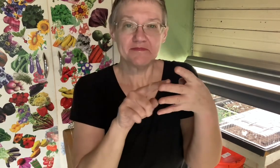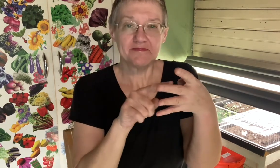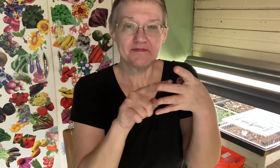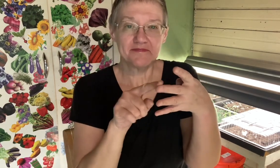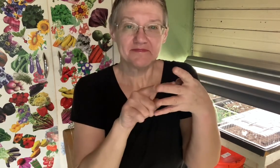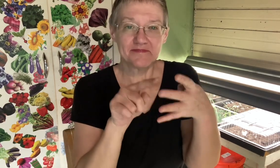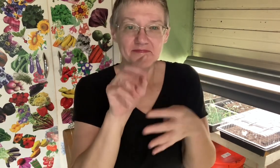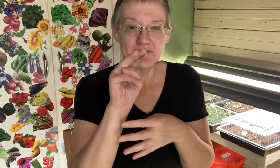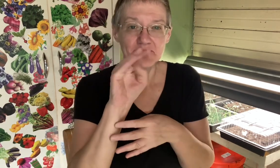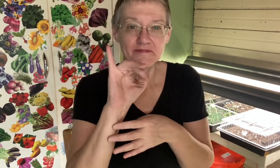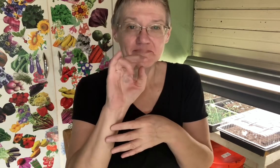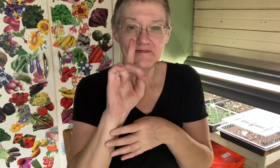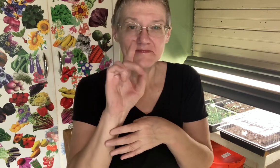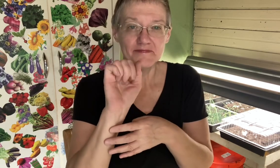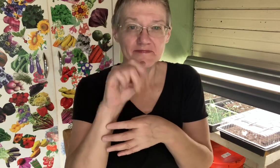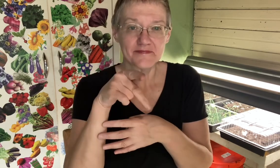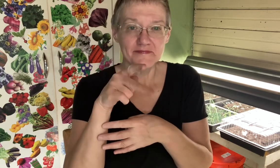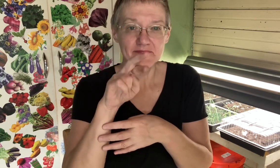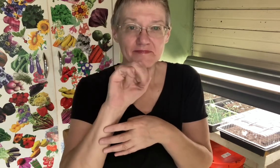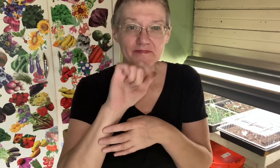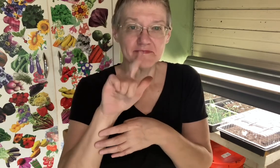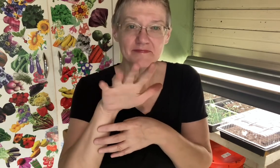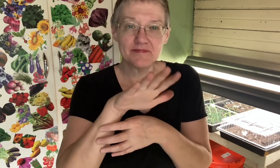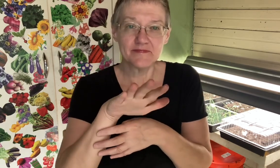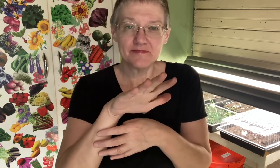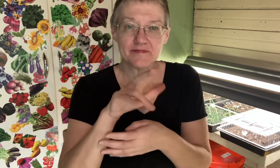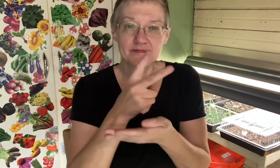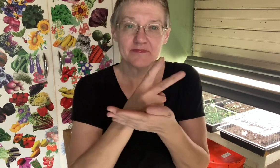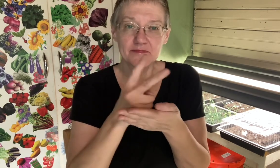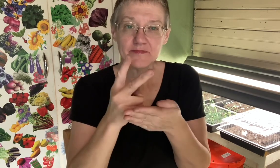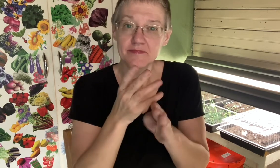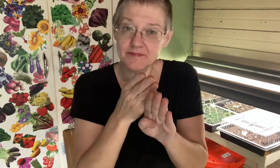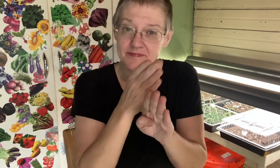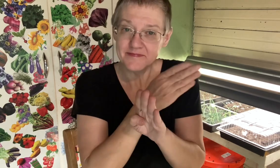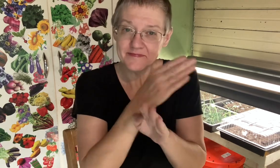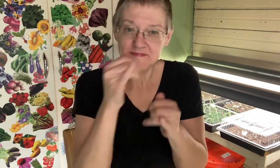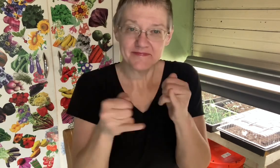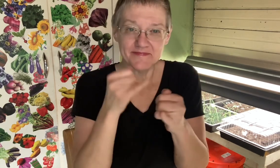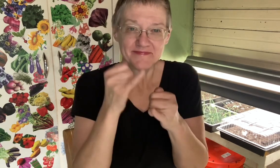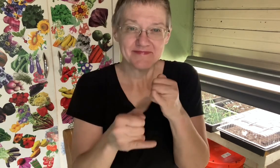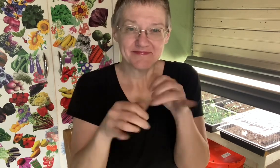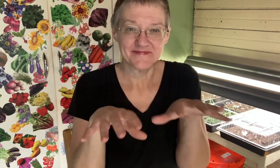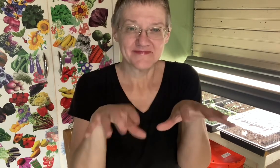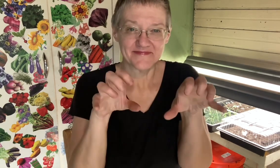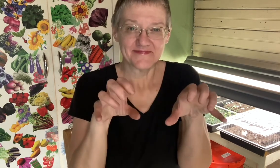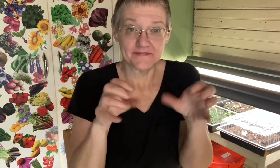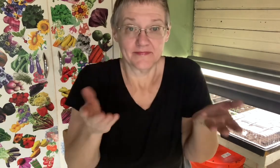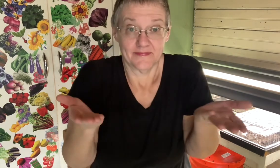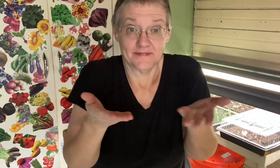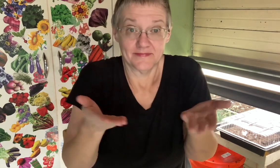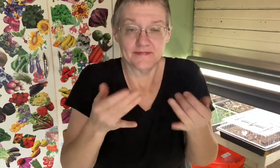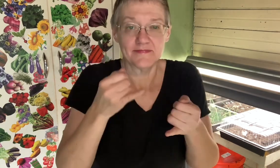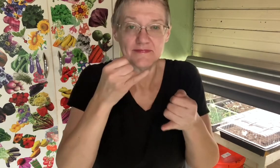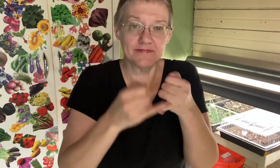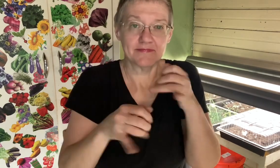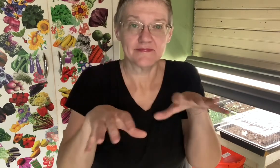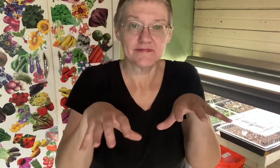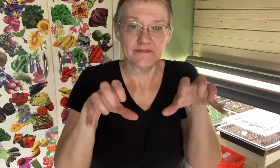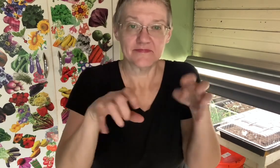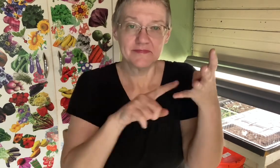outside about mid-April, 2 weeks before our last freeze. Here,